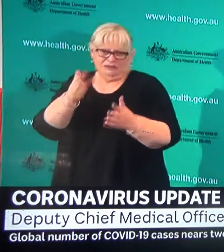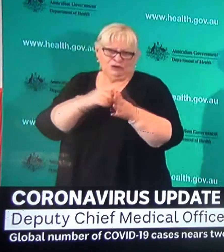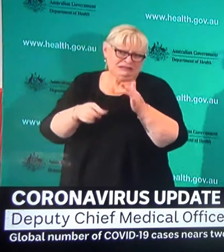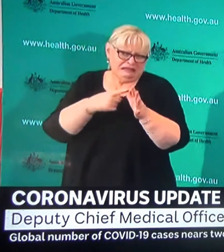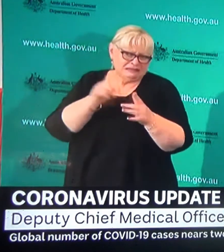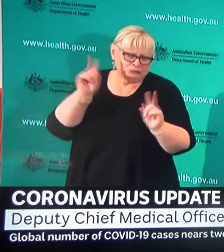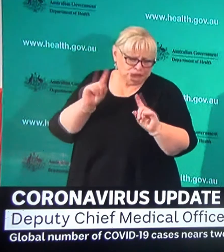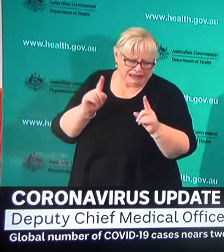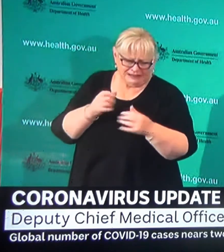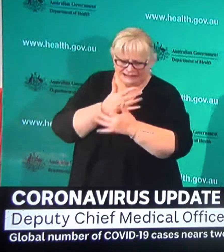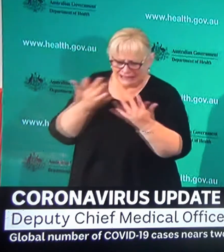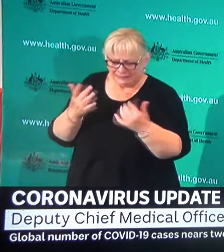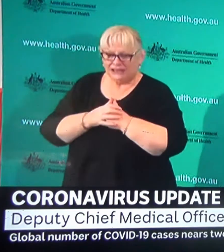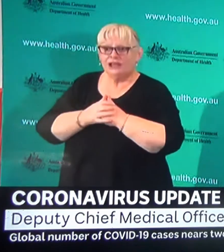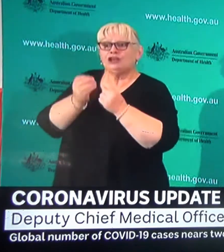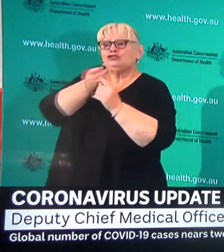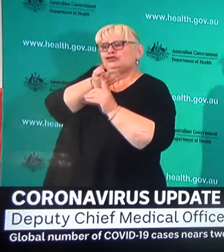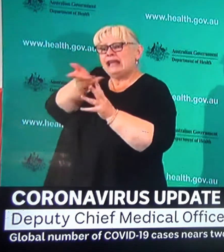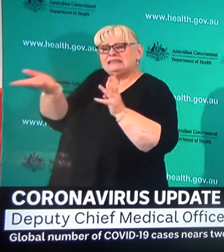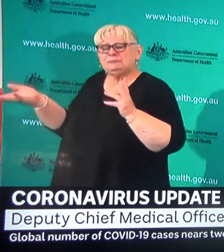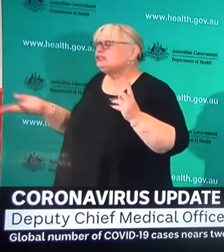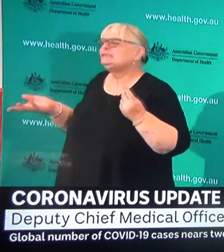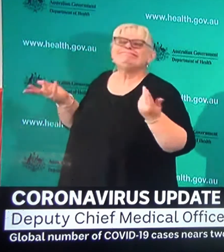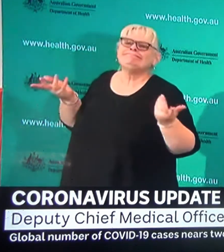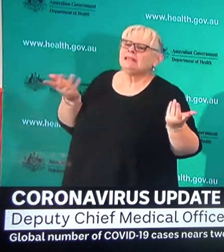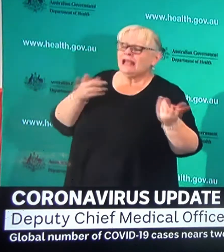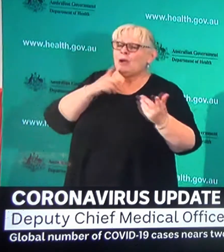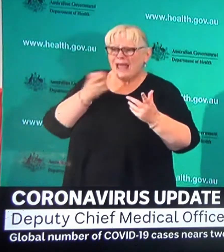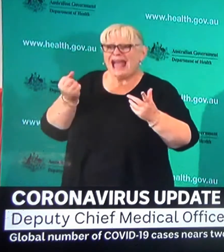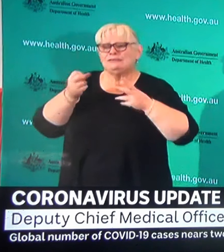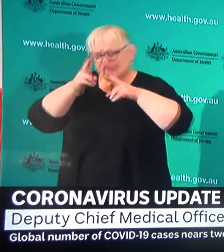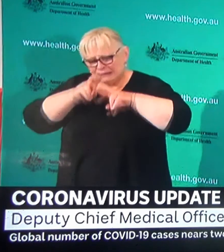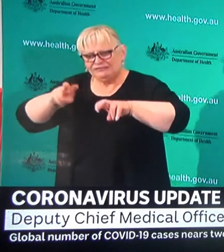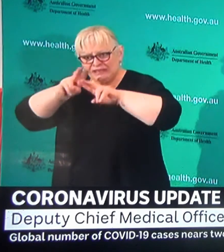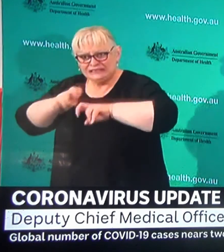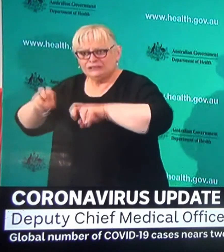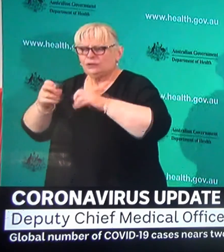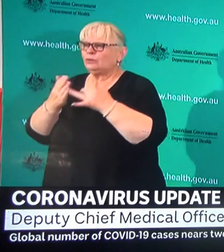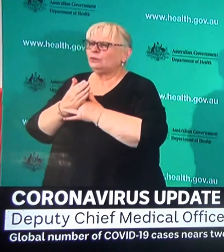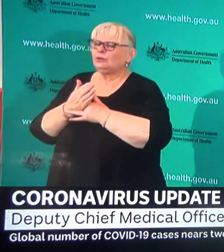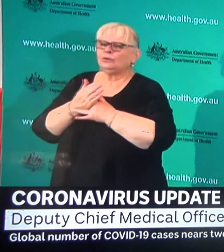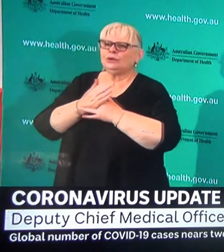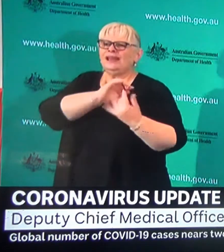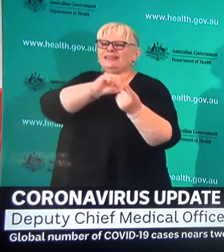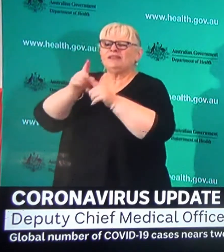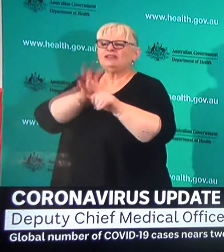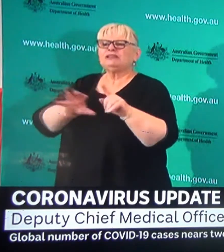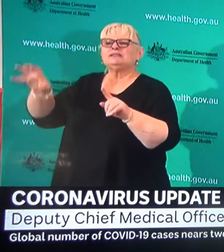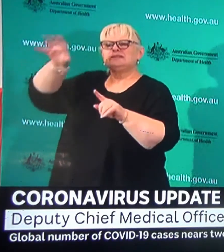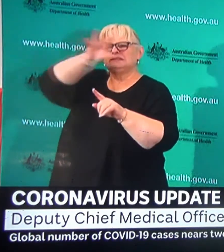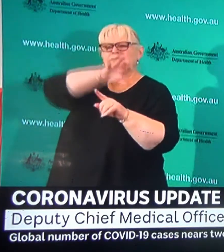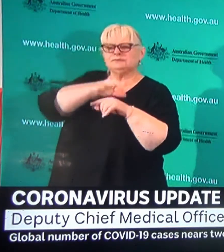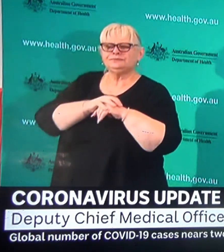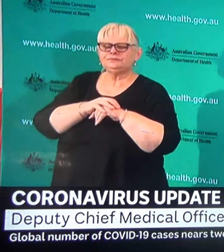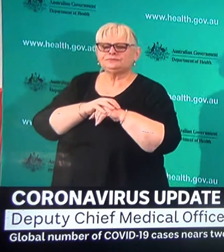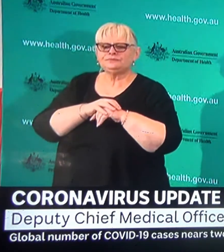today. In terms of transmission, there's been some detailed investigations done by the various jurisdictions that I'm going